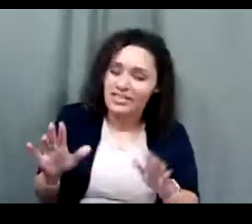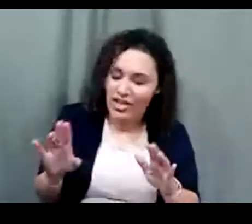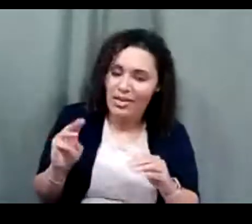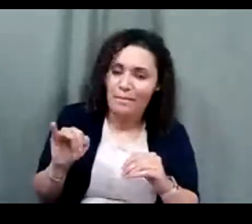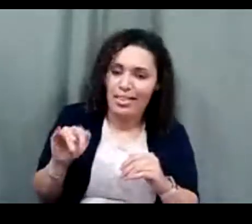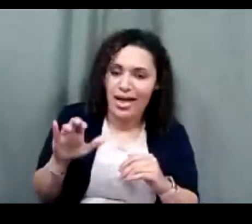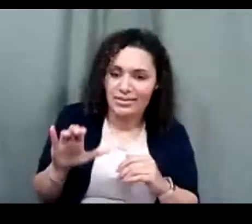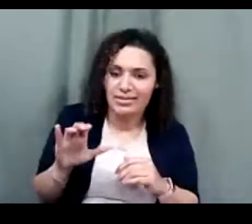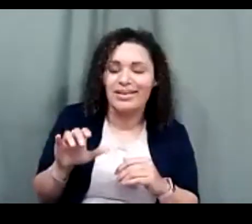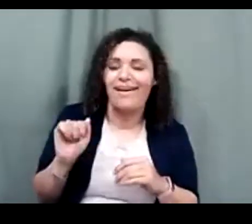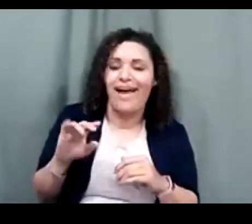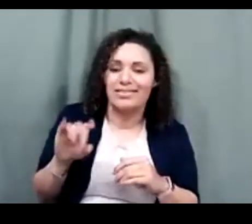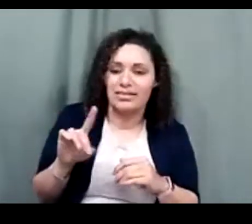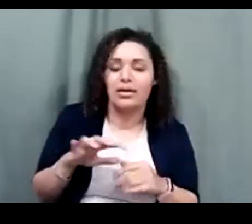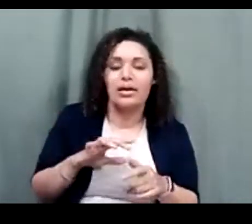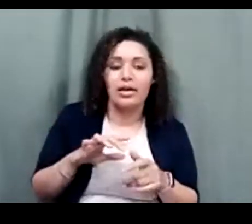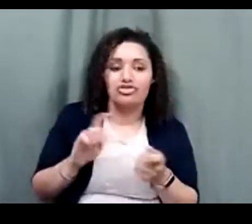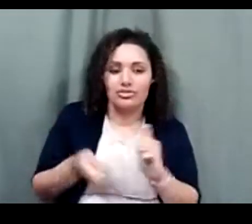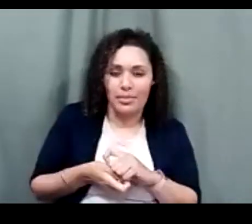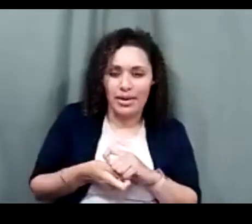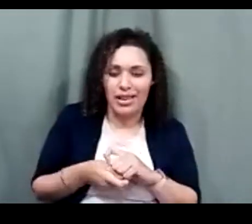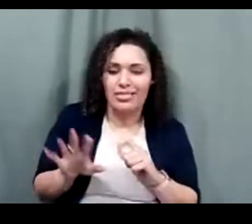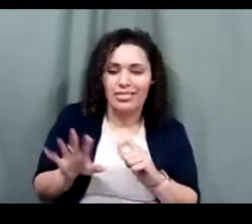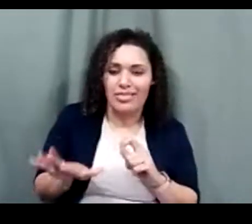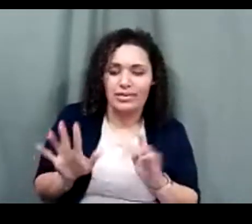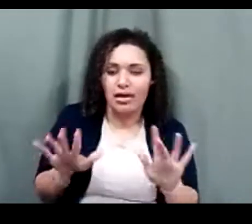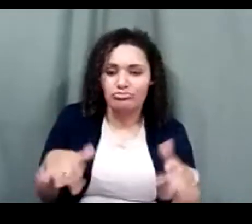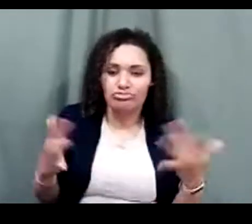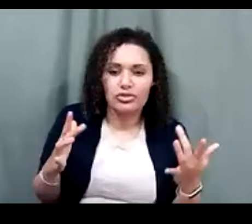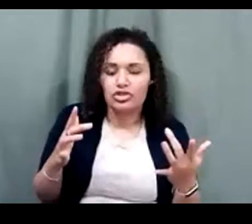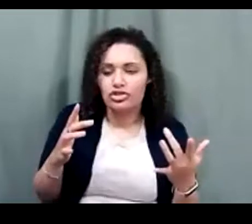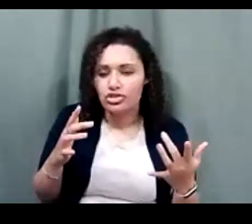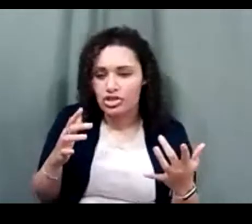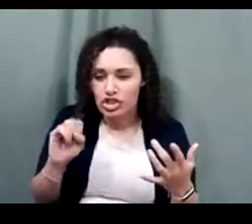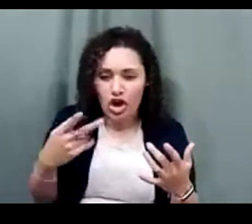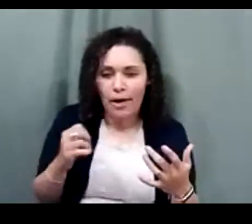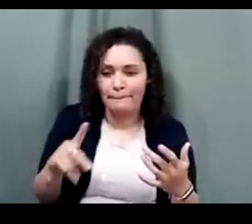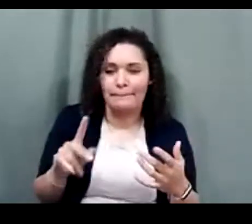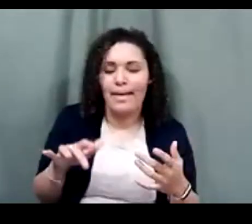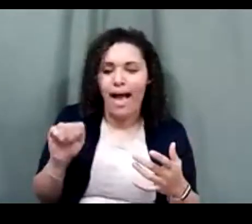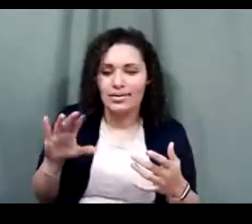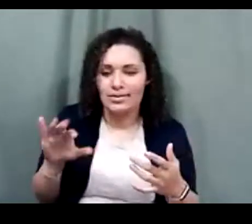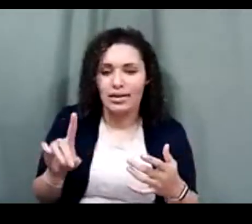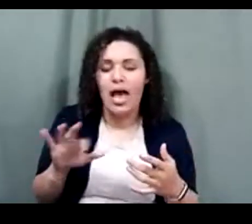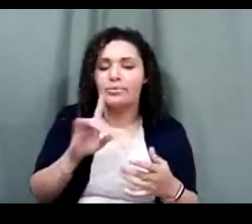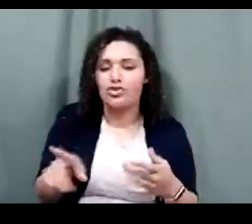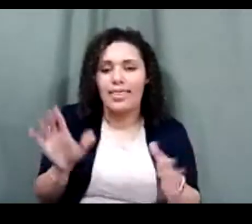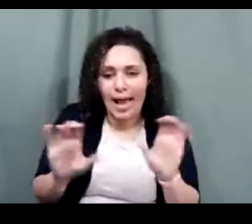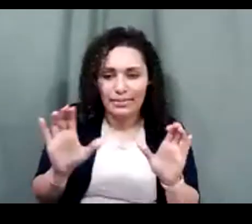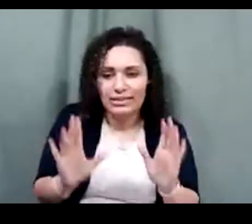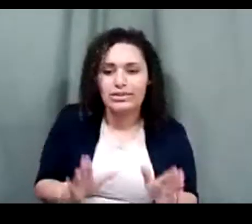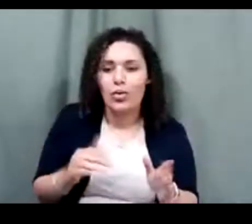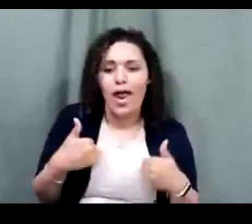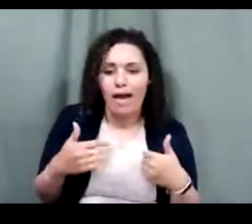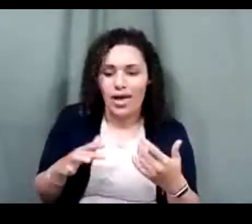and malic acid is like a very kind of sharp, crisp, bright, strong acid. I'm sure the chemists out there would have a better term, but it's